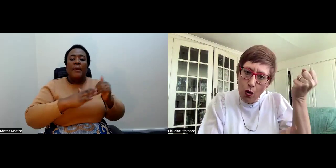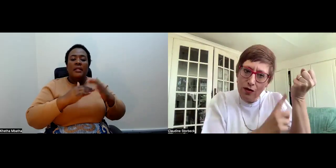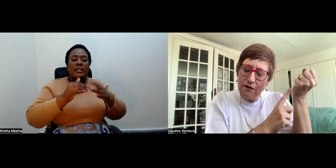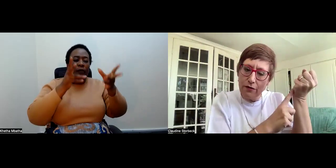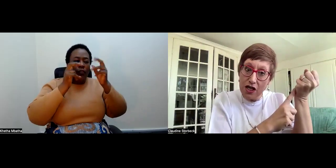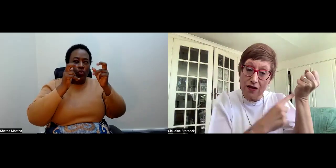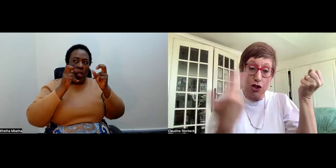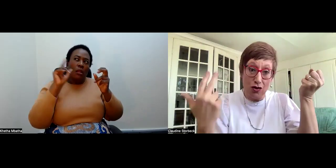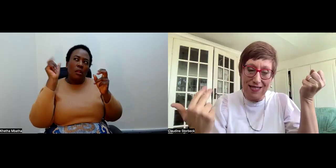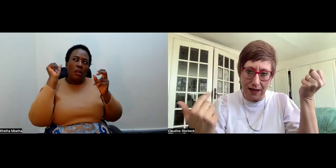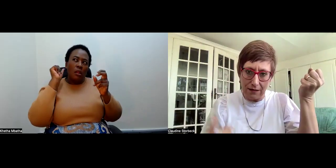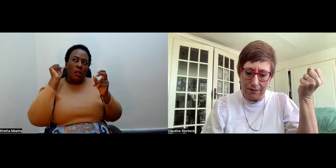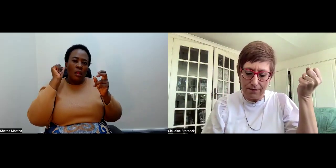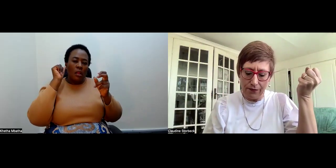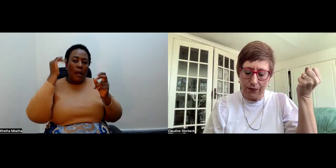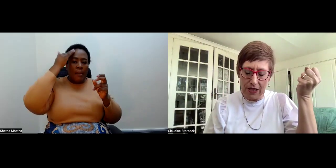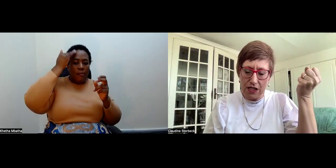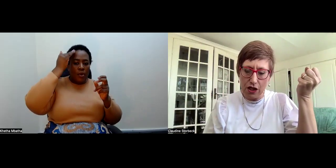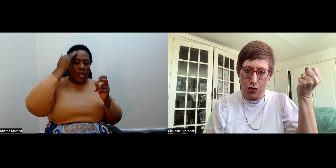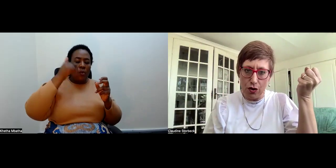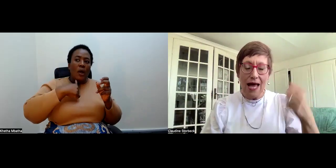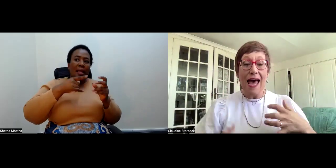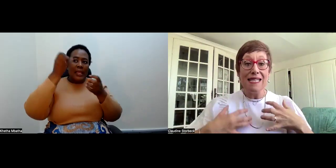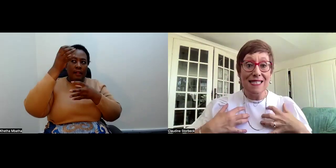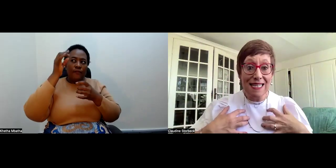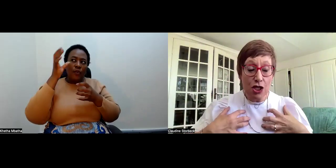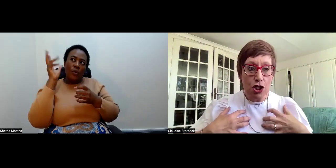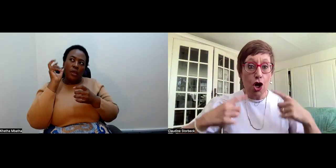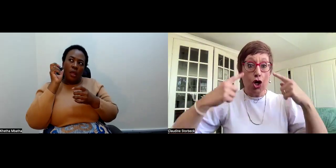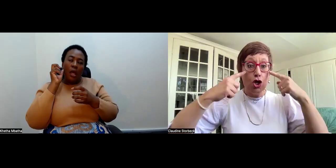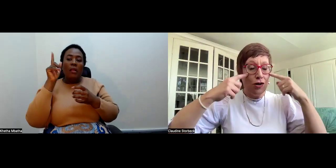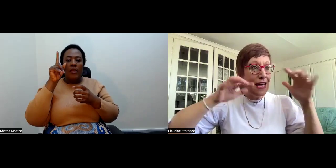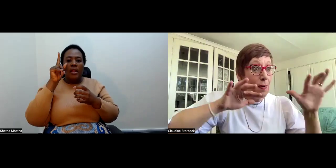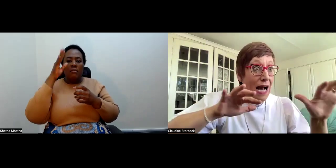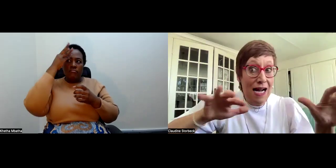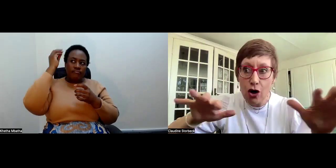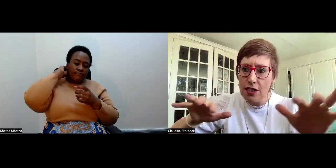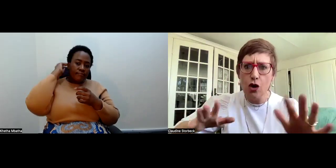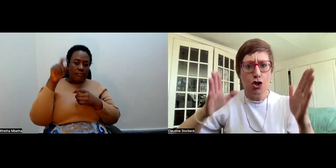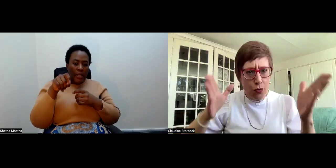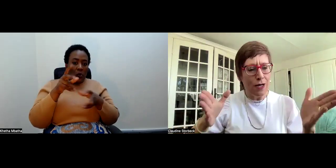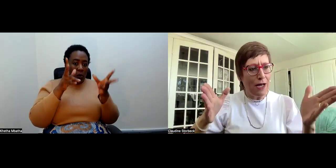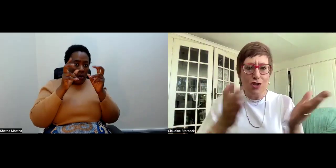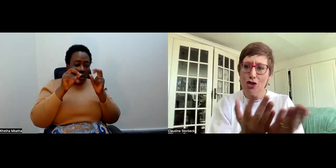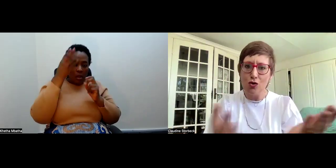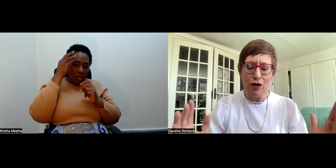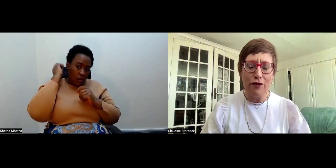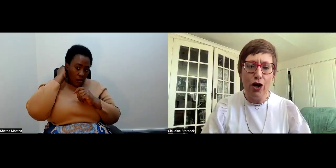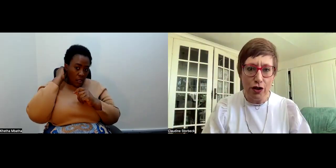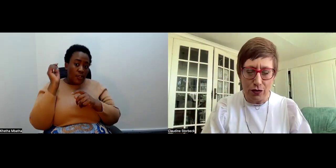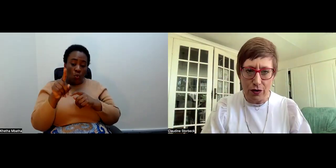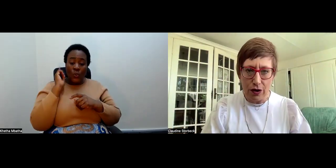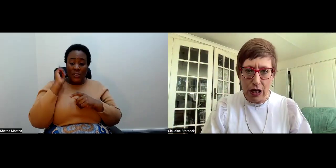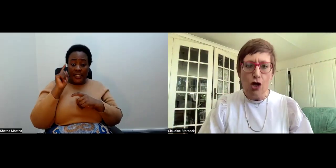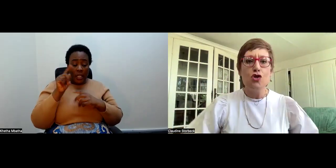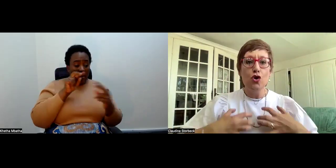to hold the information that you're listening to. As a teacher, you're keeping eye contact because you want to make sure the children are